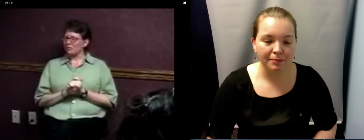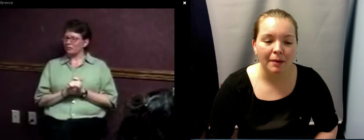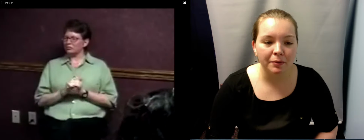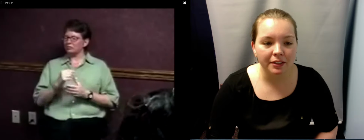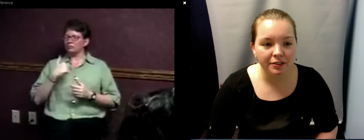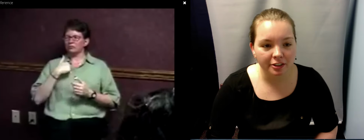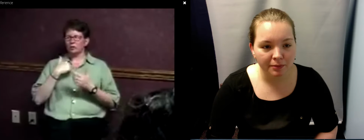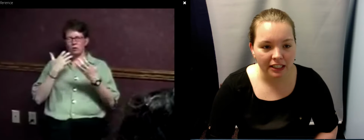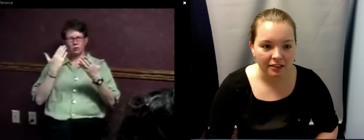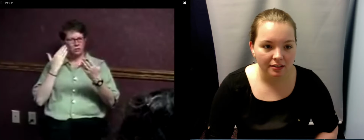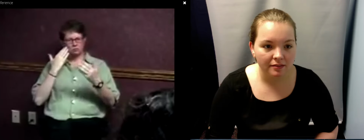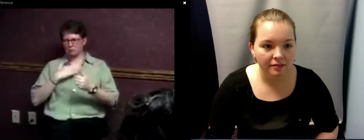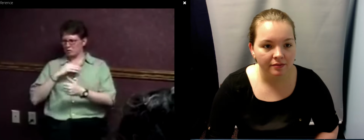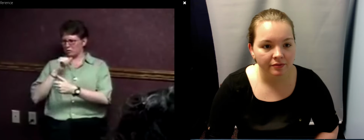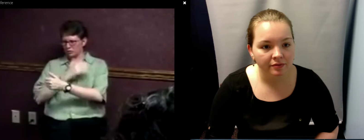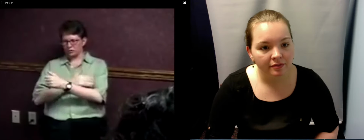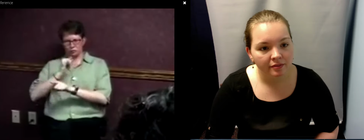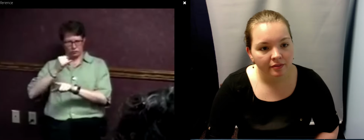Yes, I'm happy we could do this meeting.